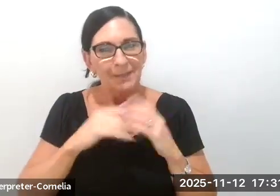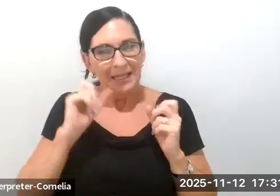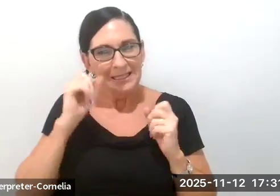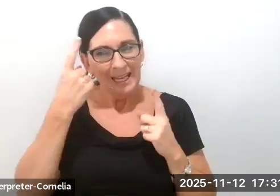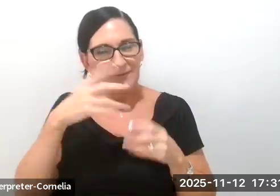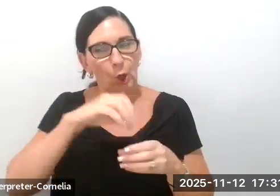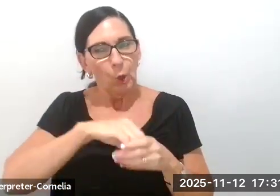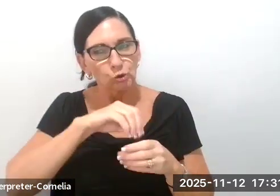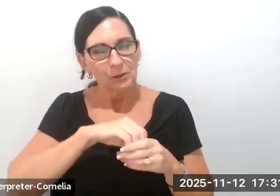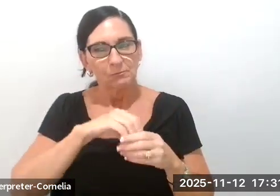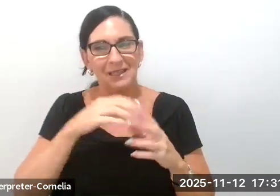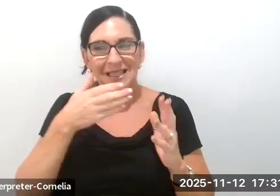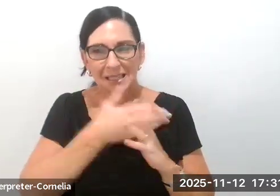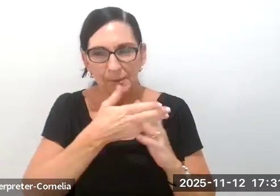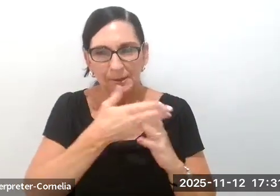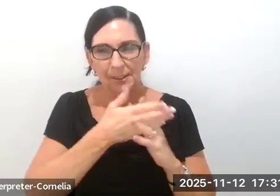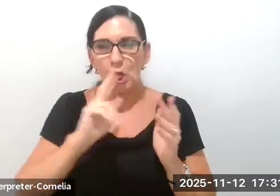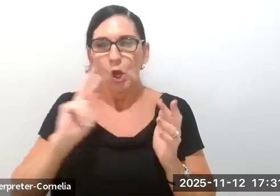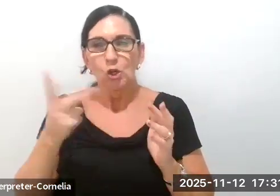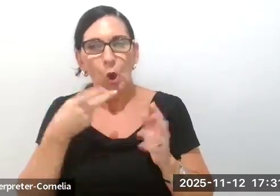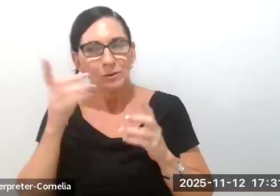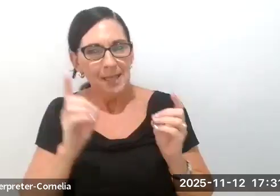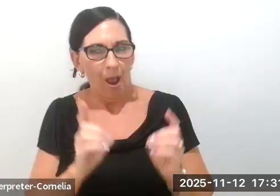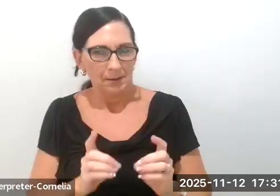inclusion, accessibility and co-design in your